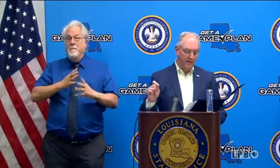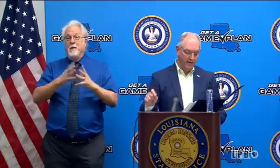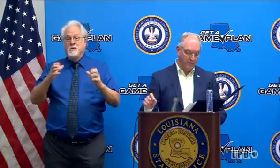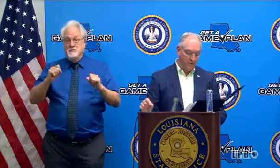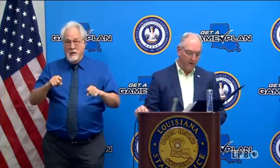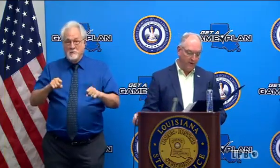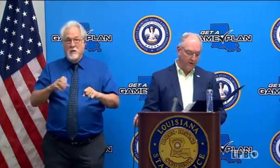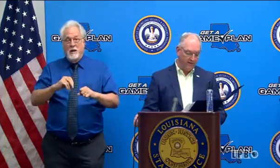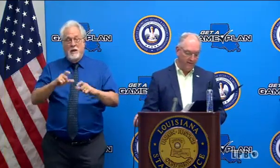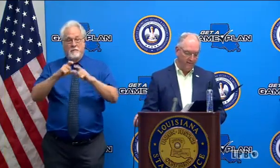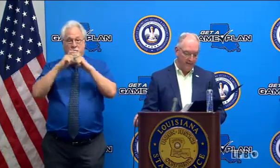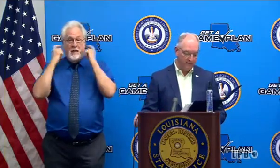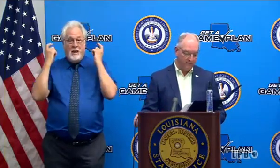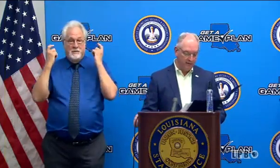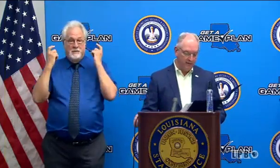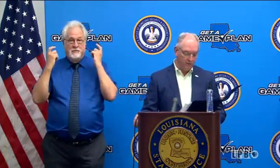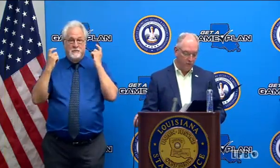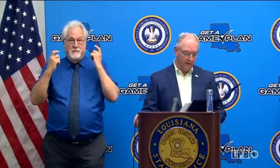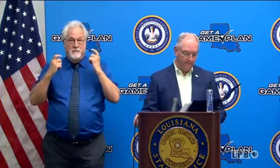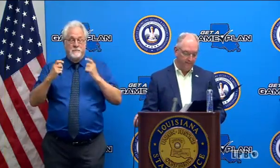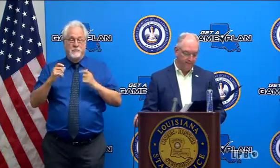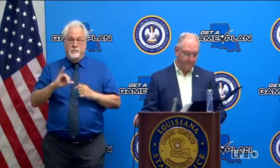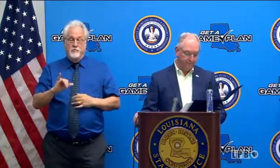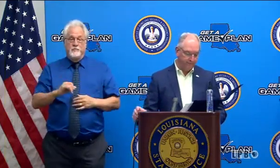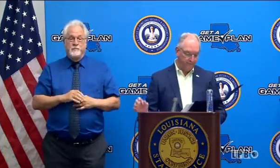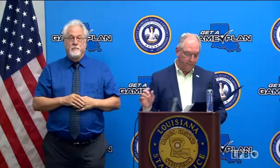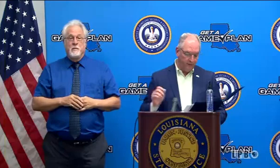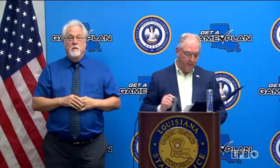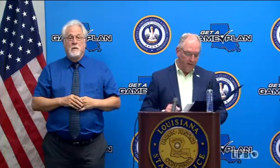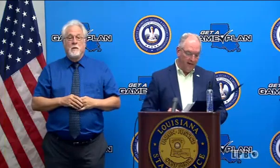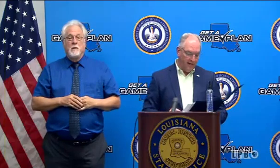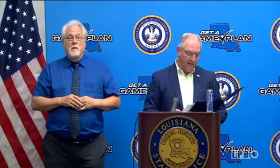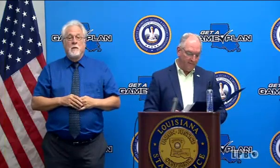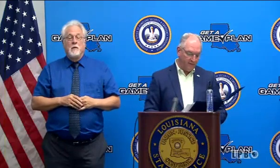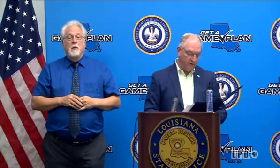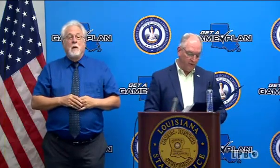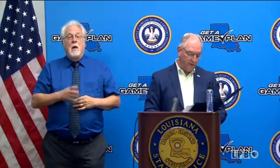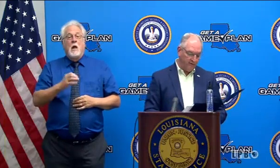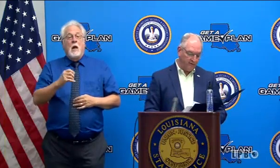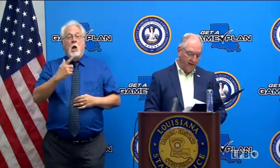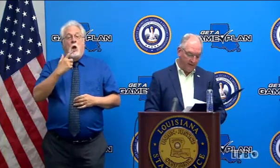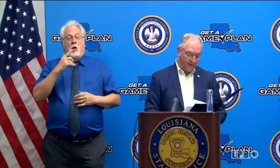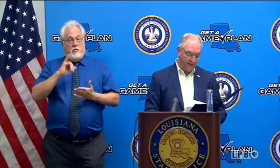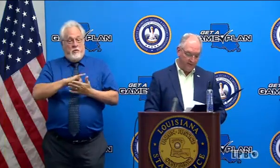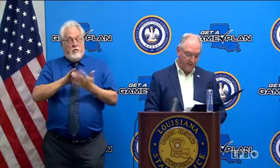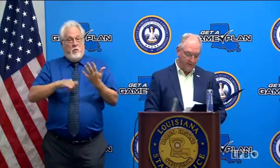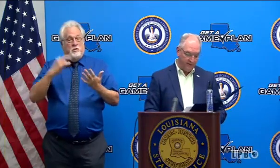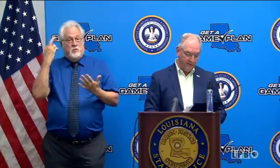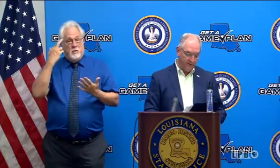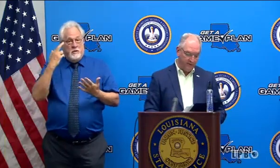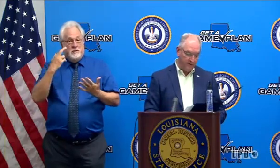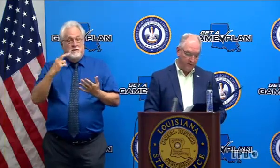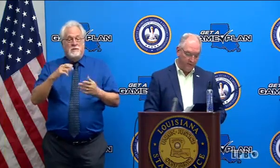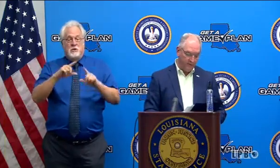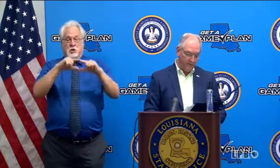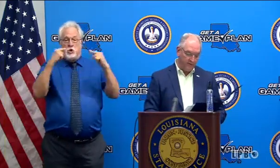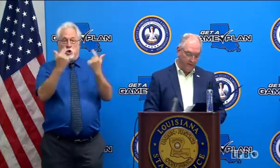possible, and the wearing of masks as well. And for those reasons, congregate shelters,